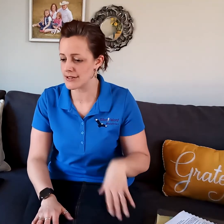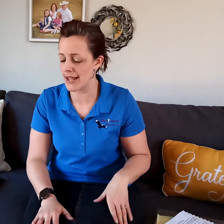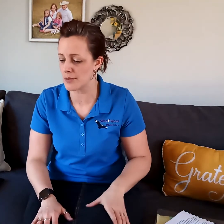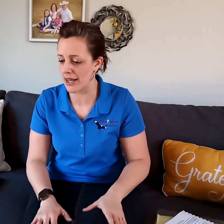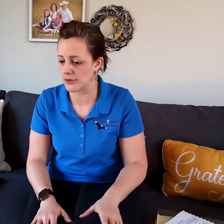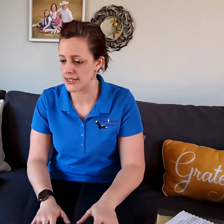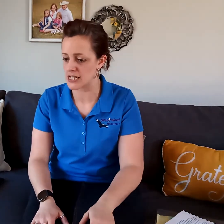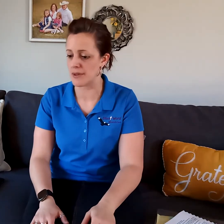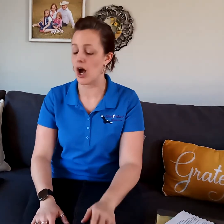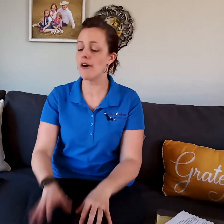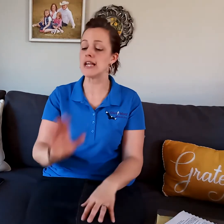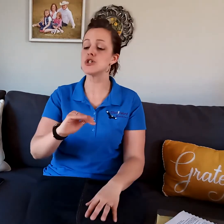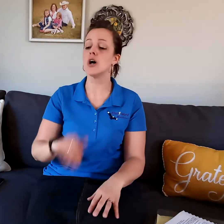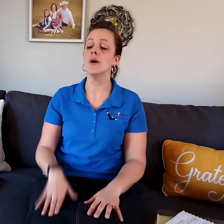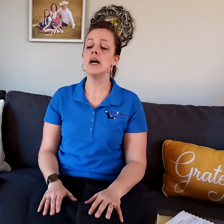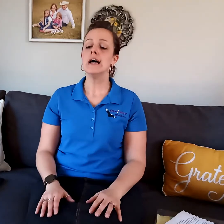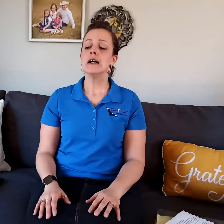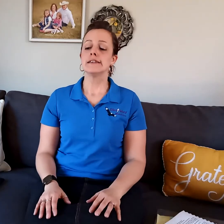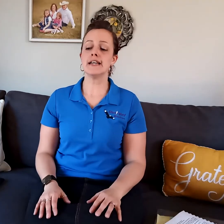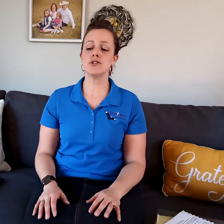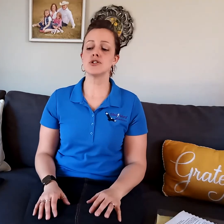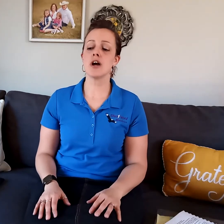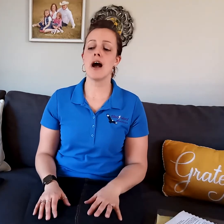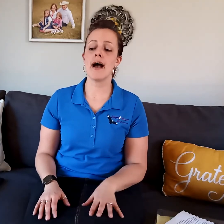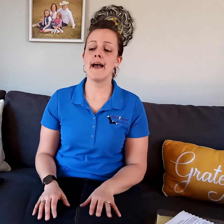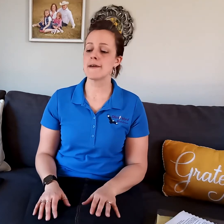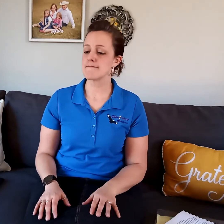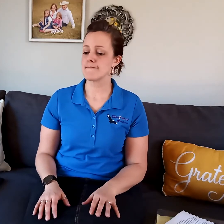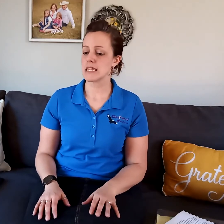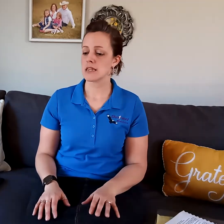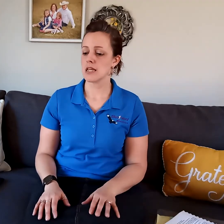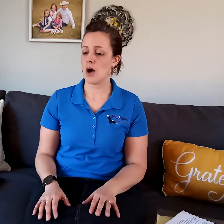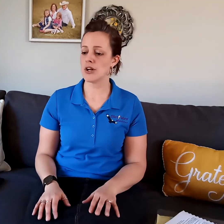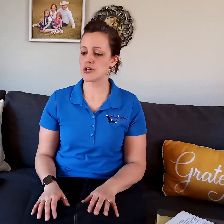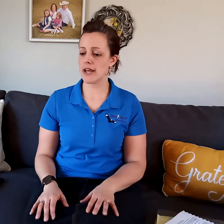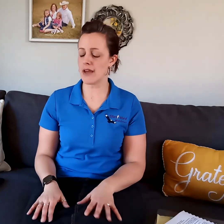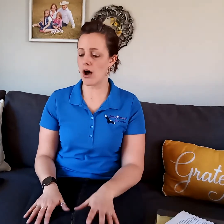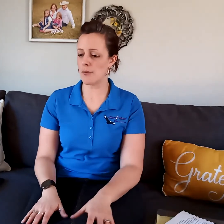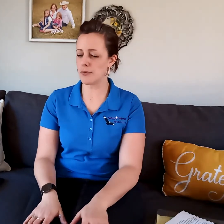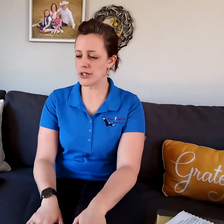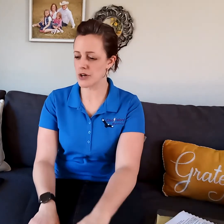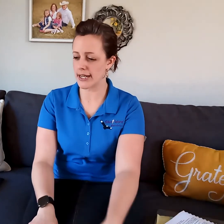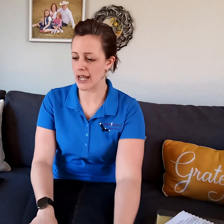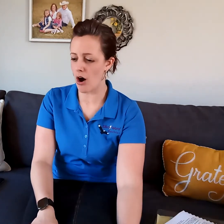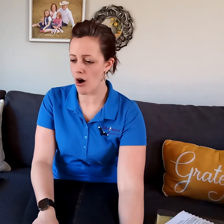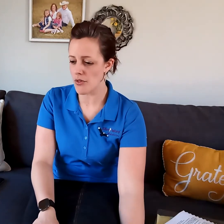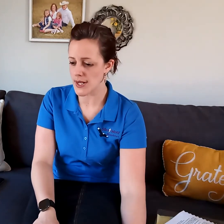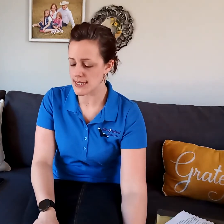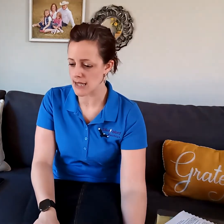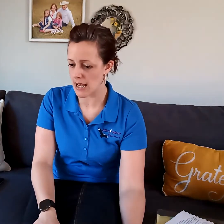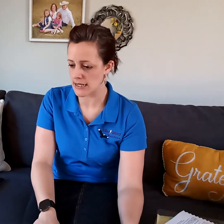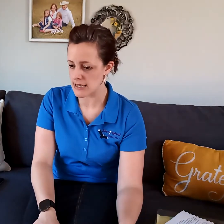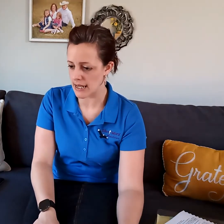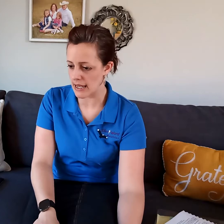saying goodbye only takes a minute. All right, so let's try. I want to try to get all these signs